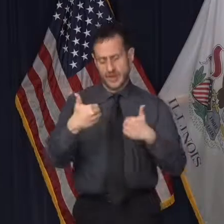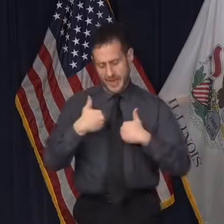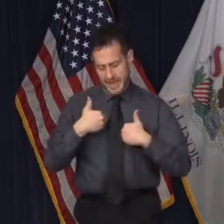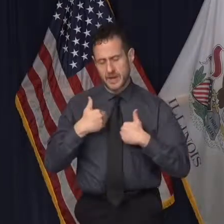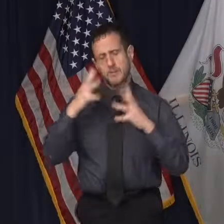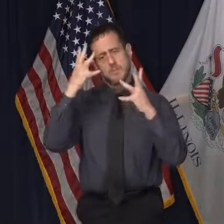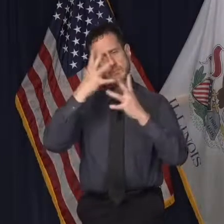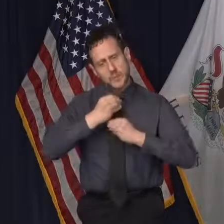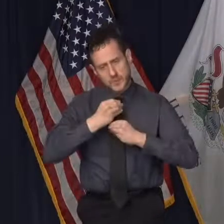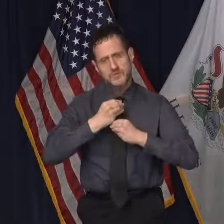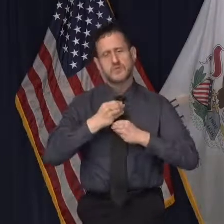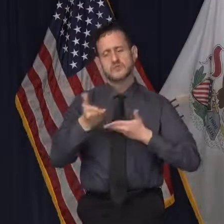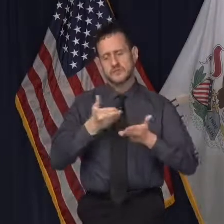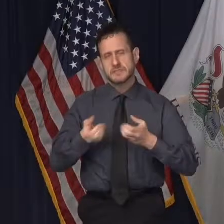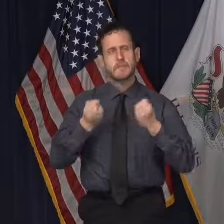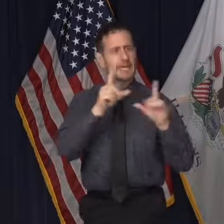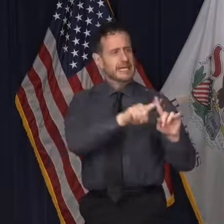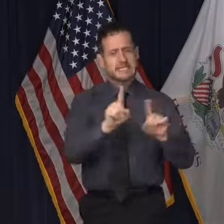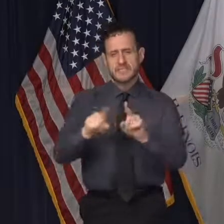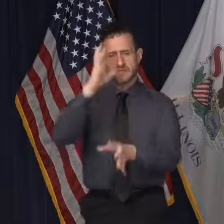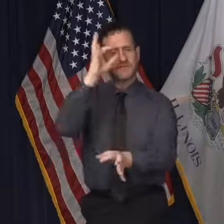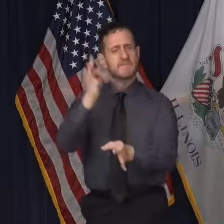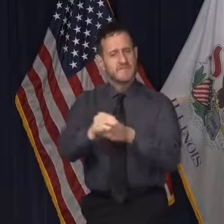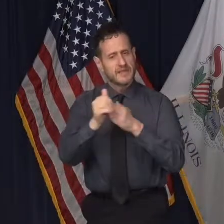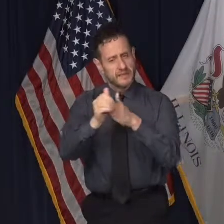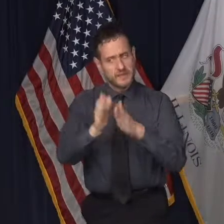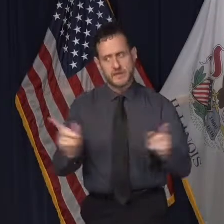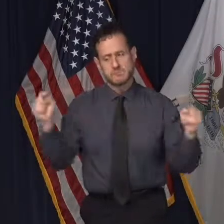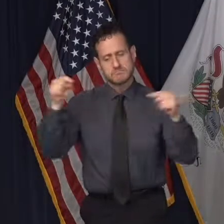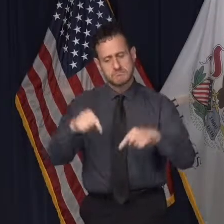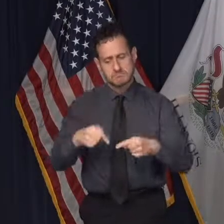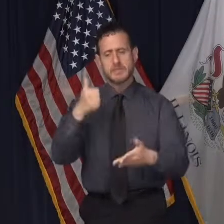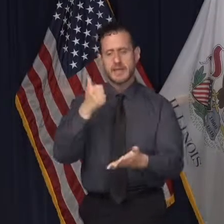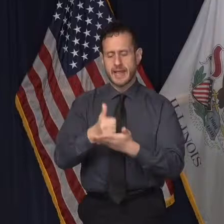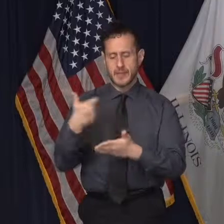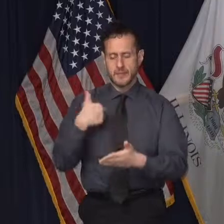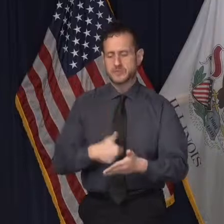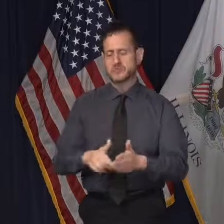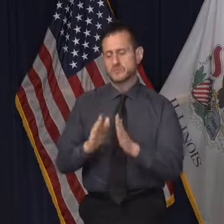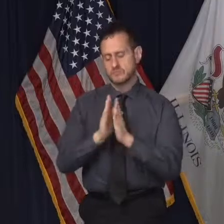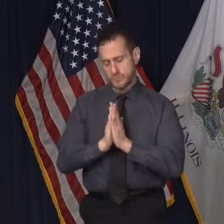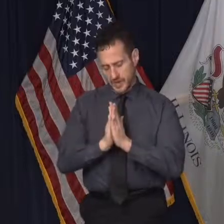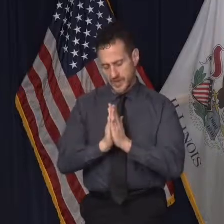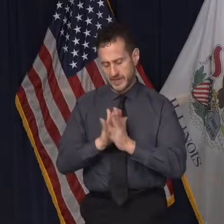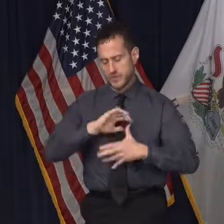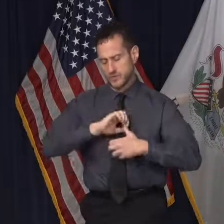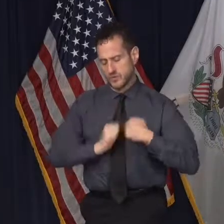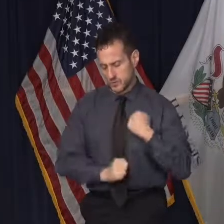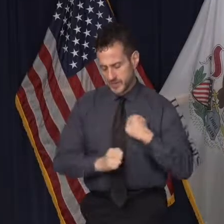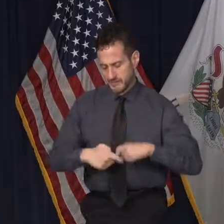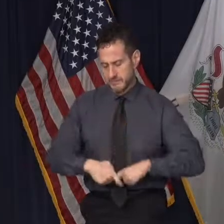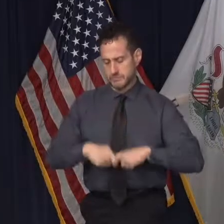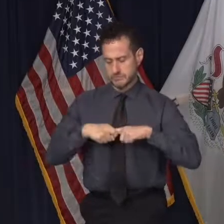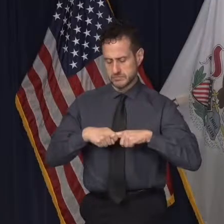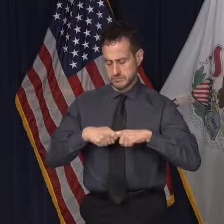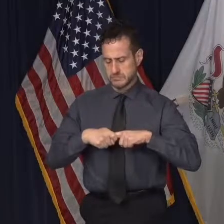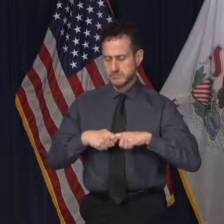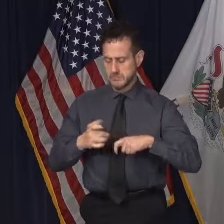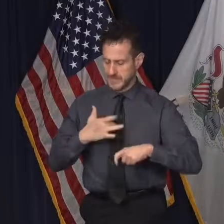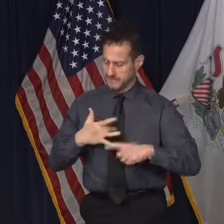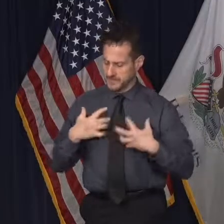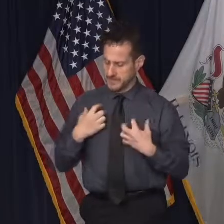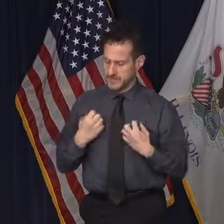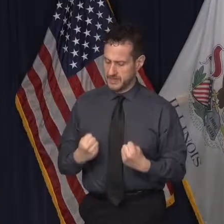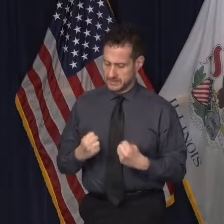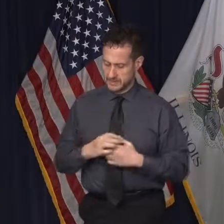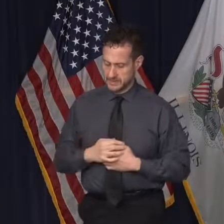beautiful interfaith service, allowing us a moment to breathe and to grieve and to heal, each